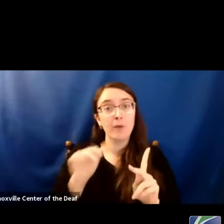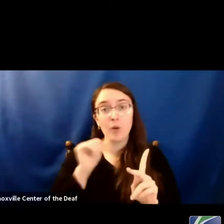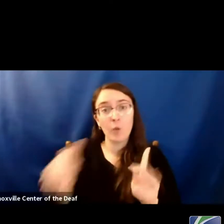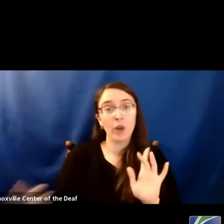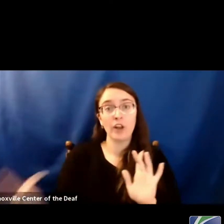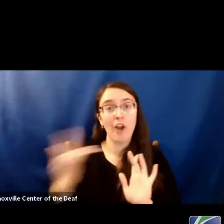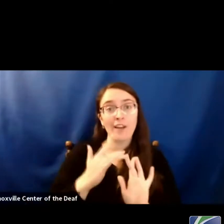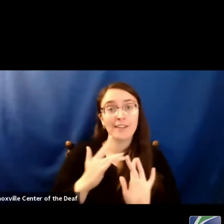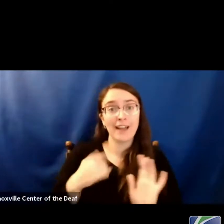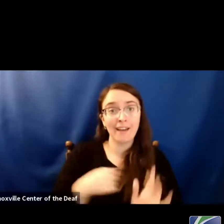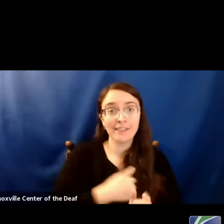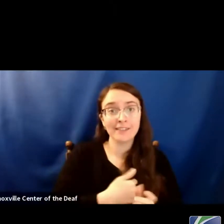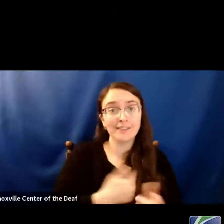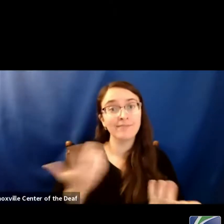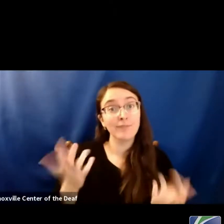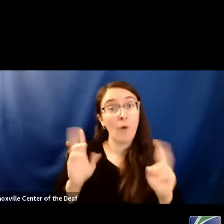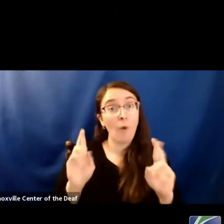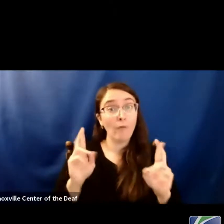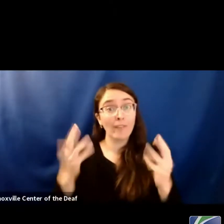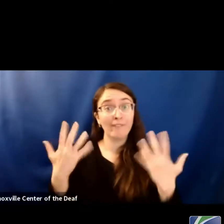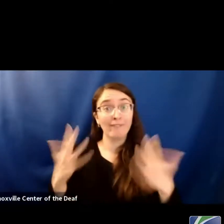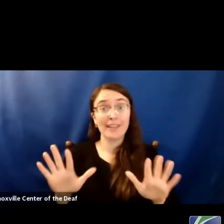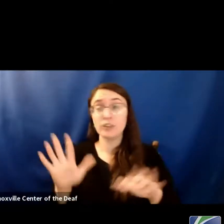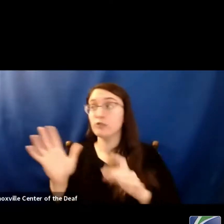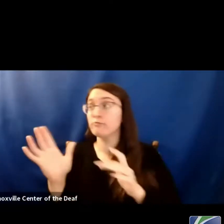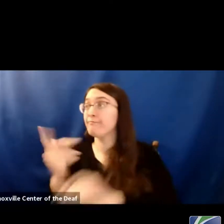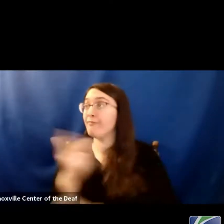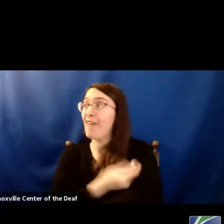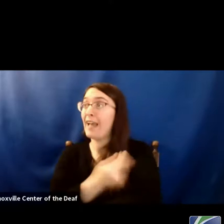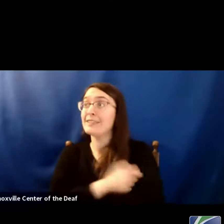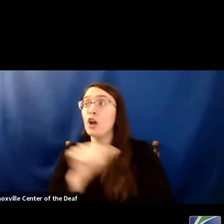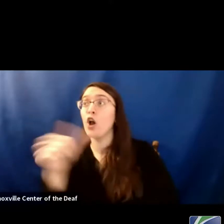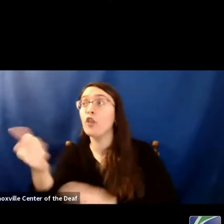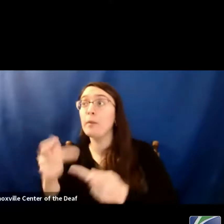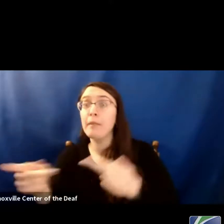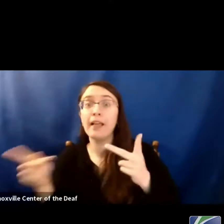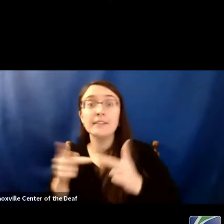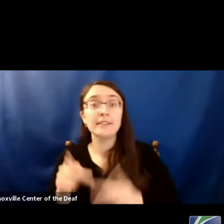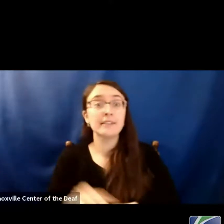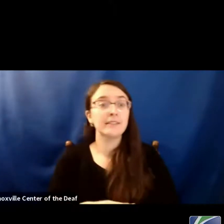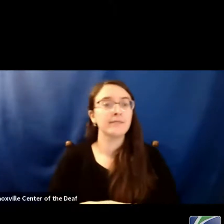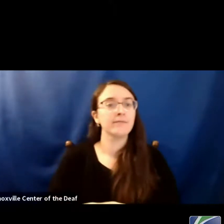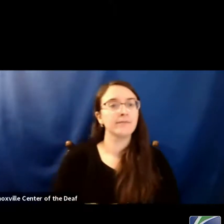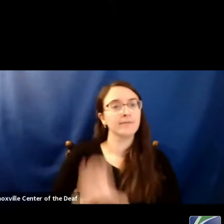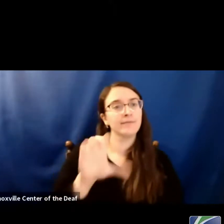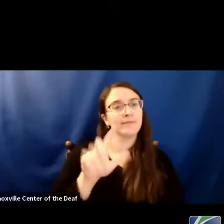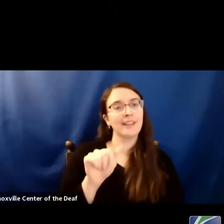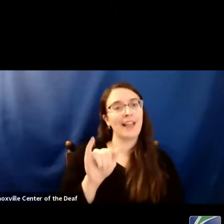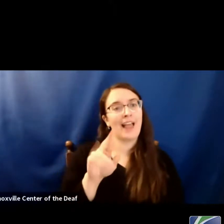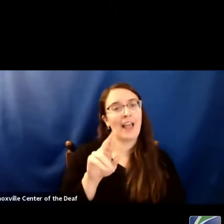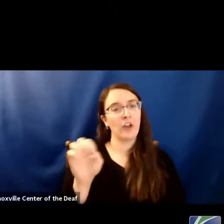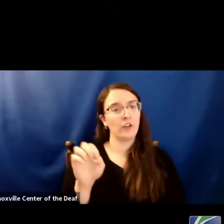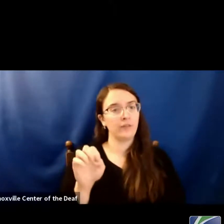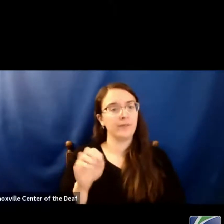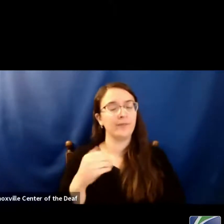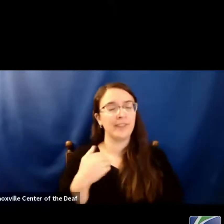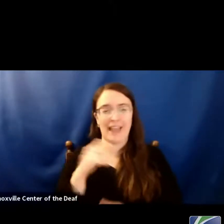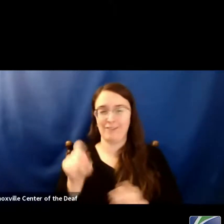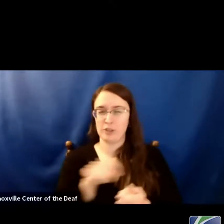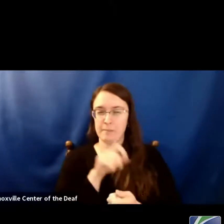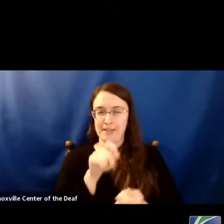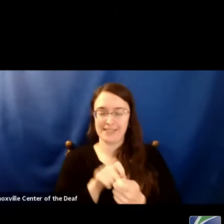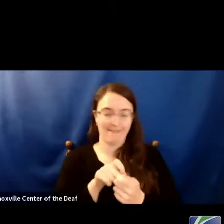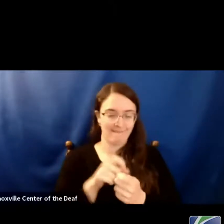vaccine somewhere else, and that's why they didn't answer their phone. And last one from Claire, is there a specific day of the week